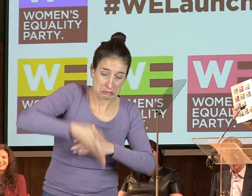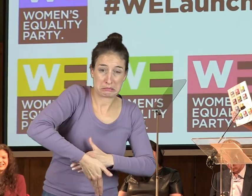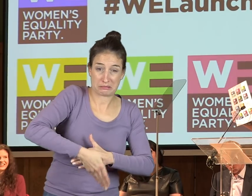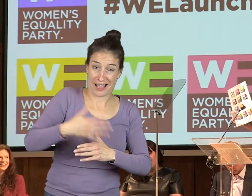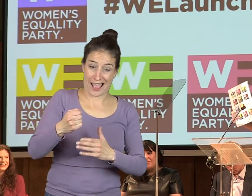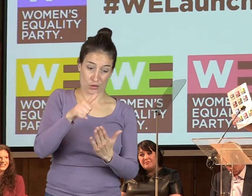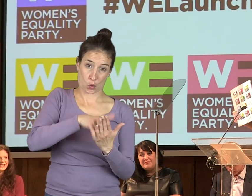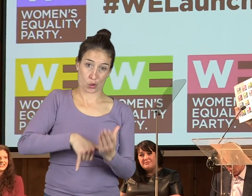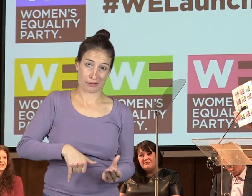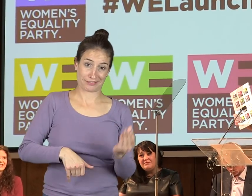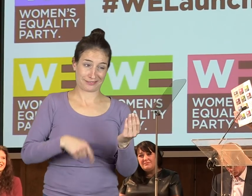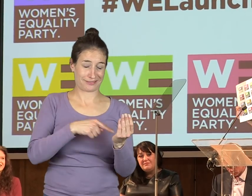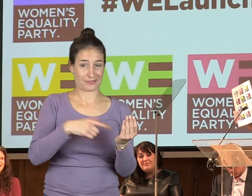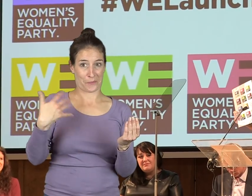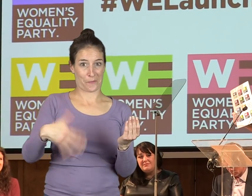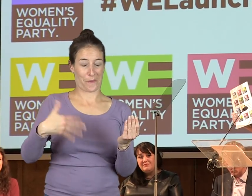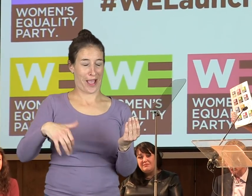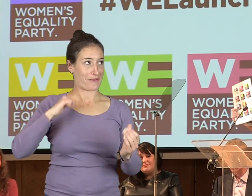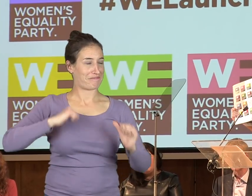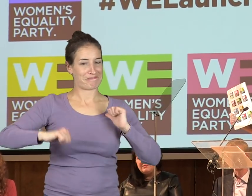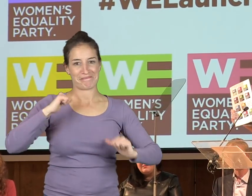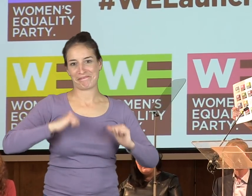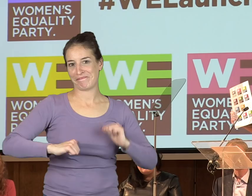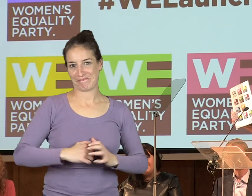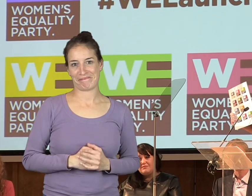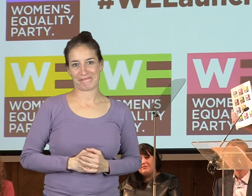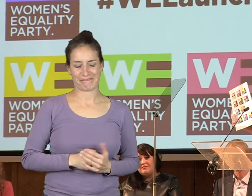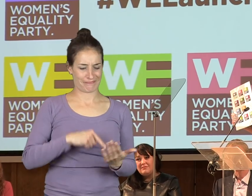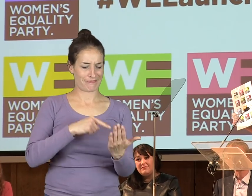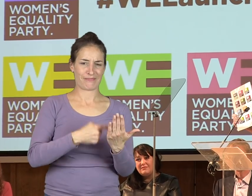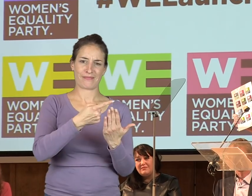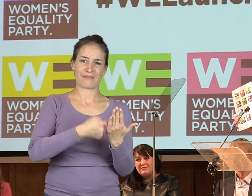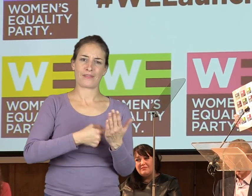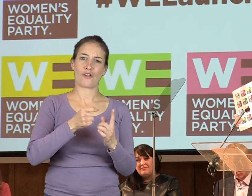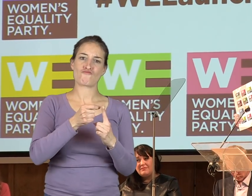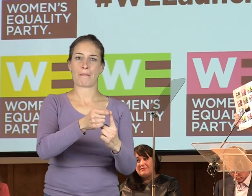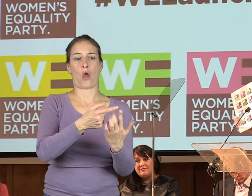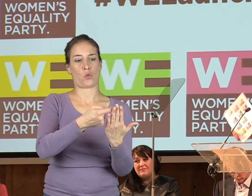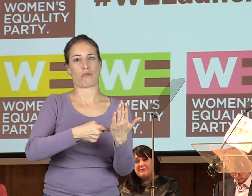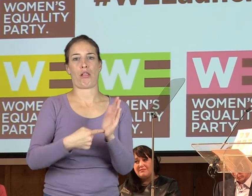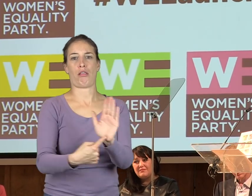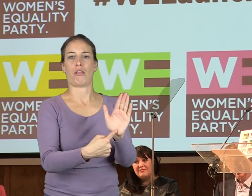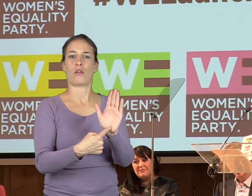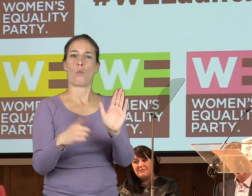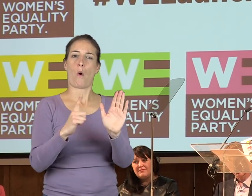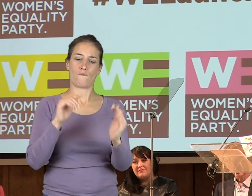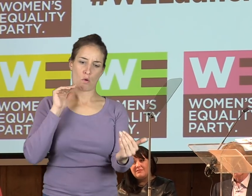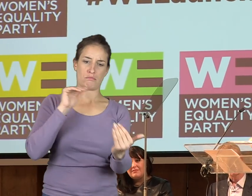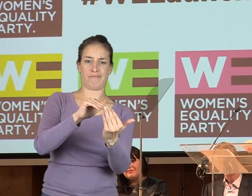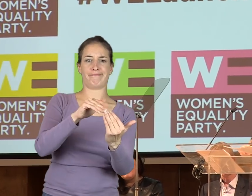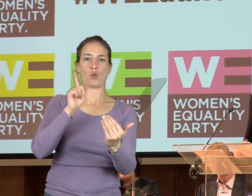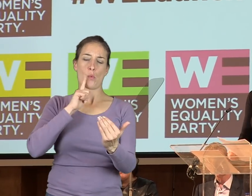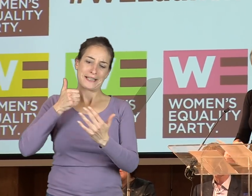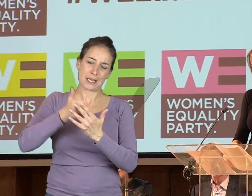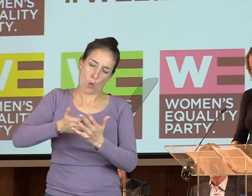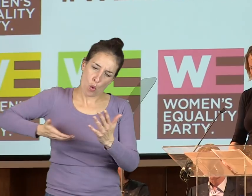The proposals here are designed to support women right through their lives. So let's start by looking at life for